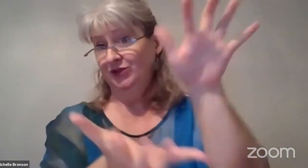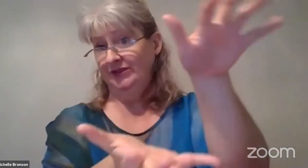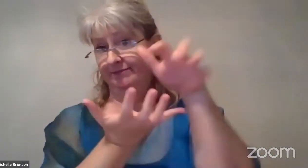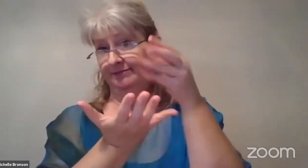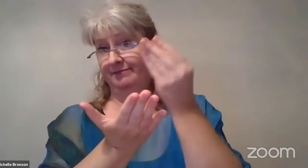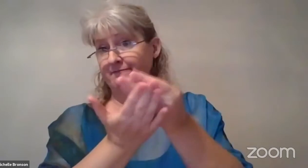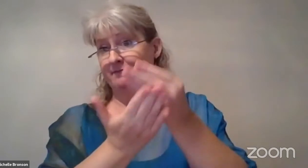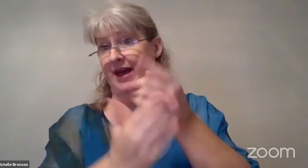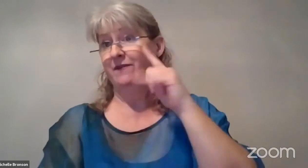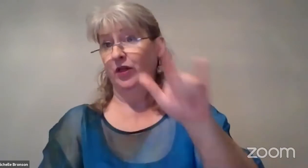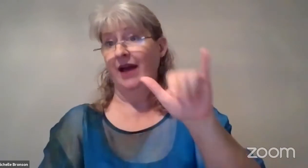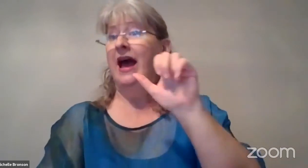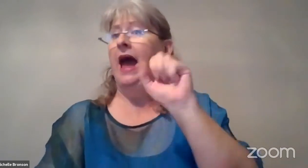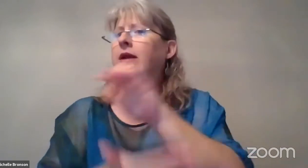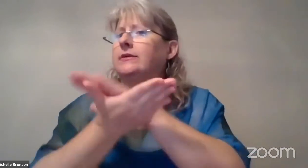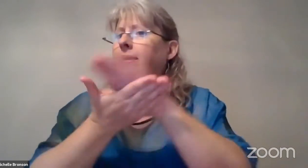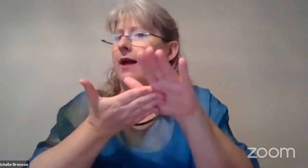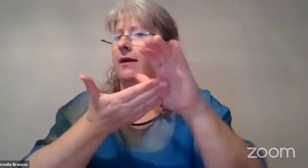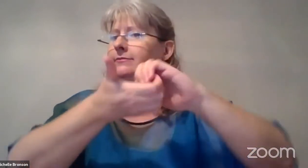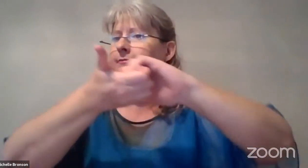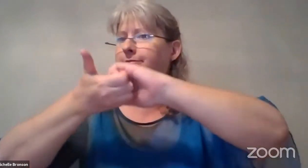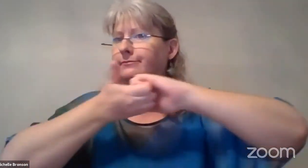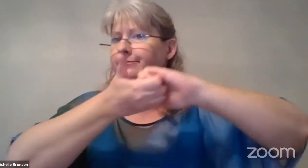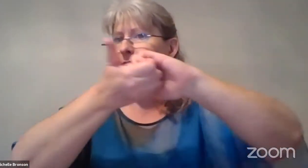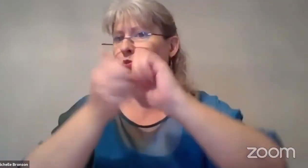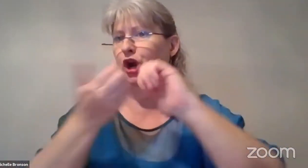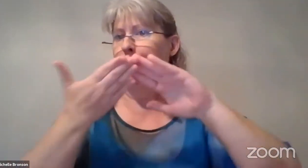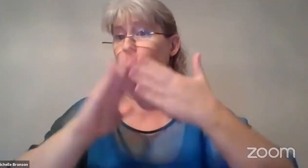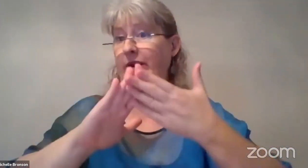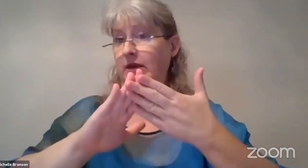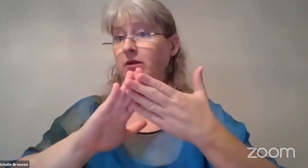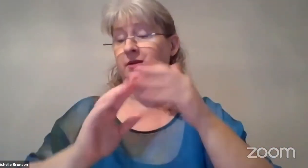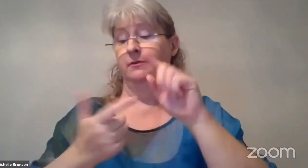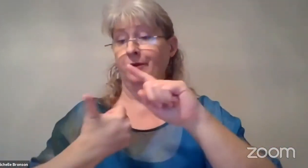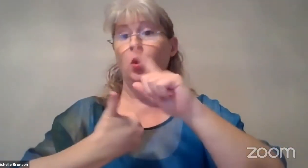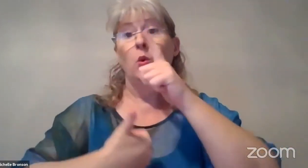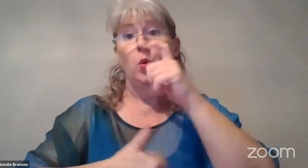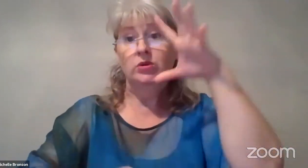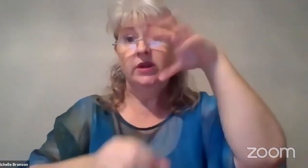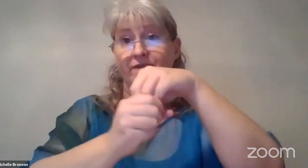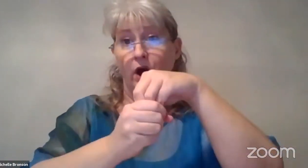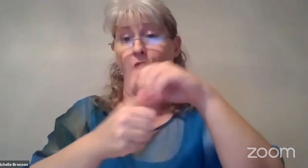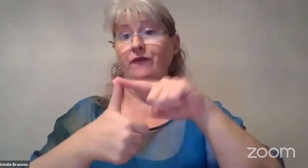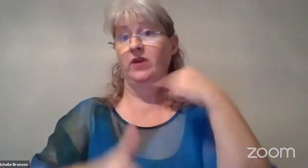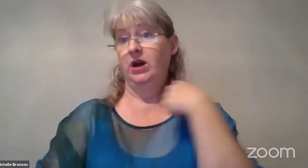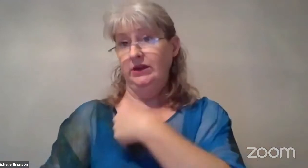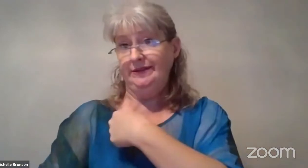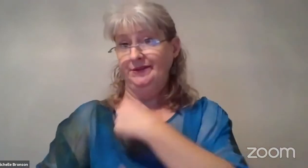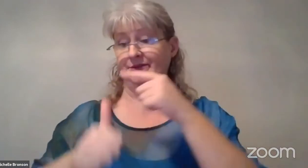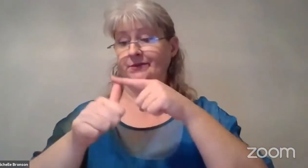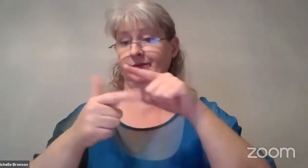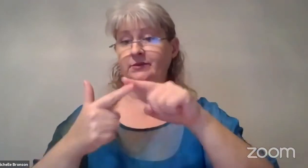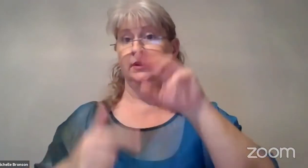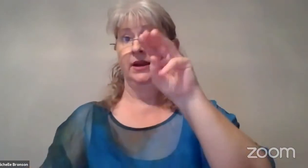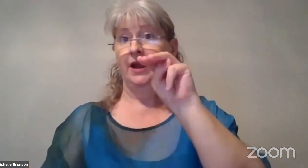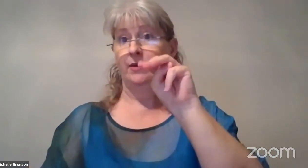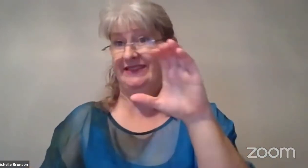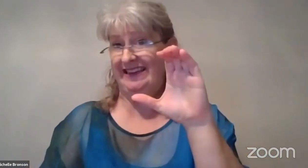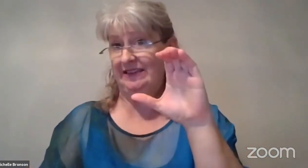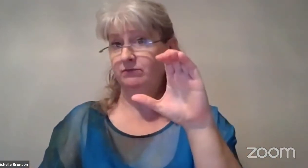it relates to COVID-19. So we are hopeful to receive those funds. And it's nice to be able to partner with other organizations. That